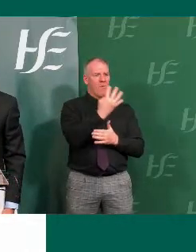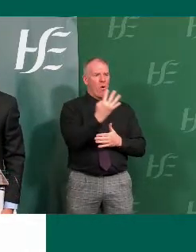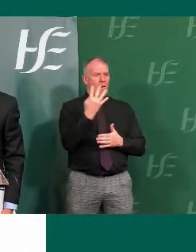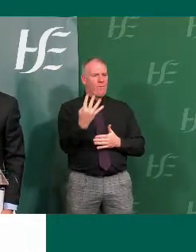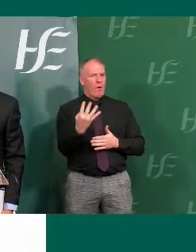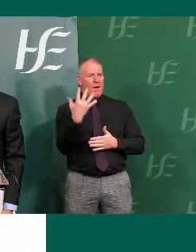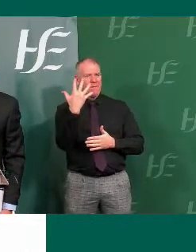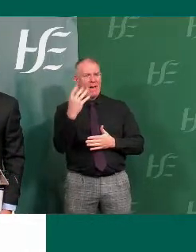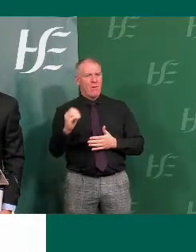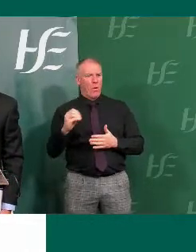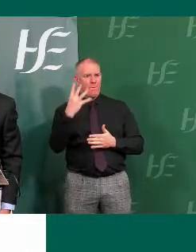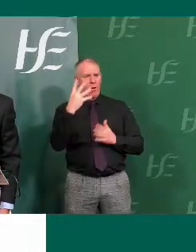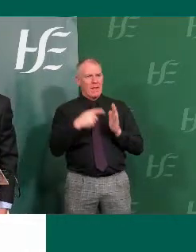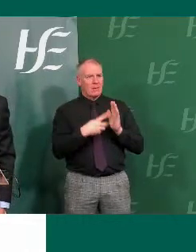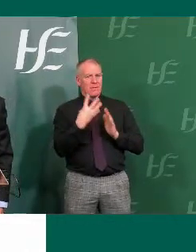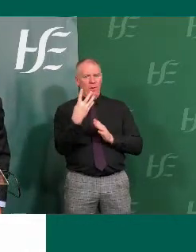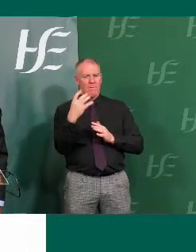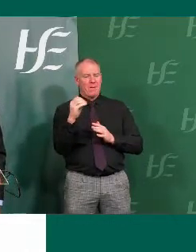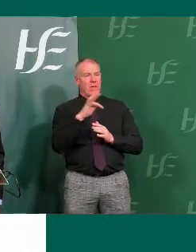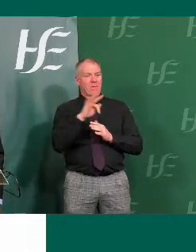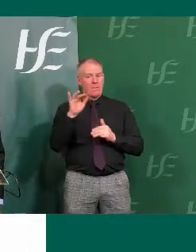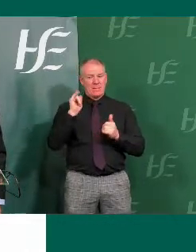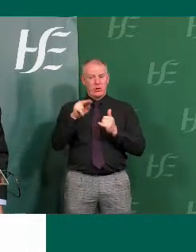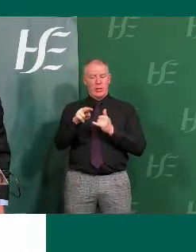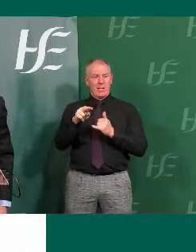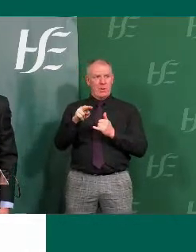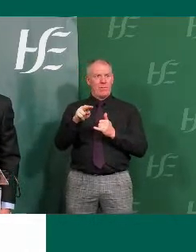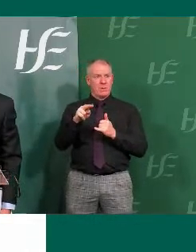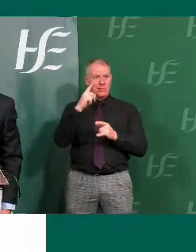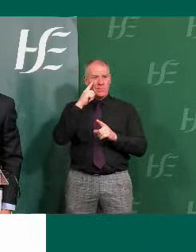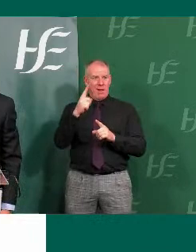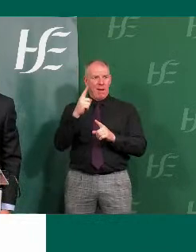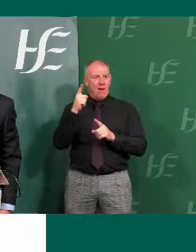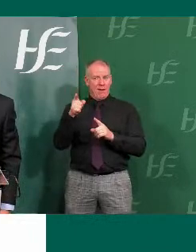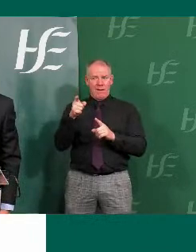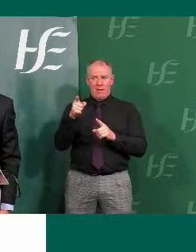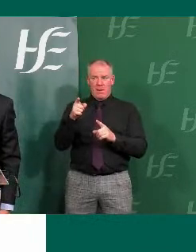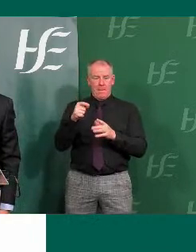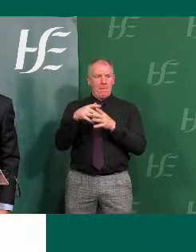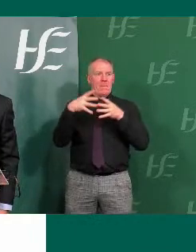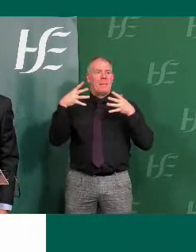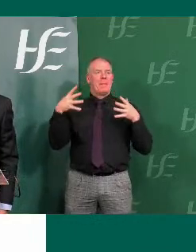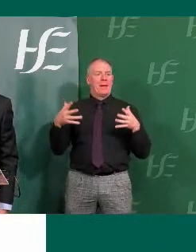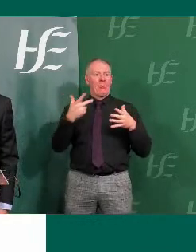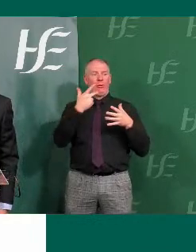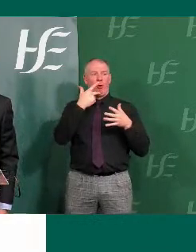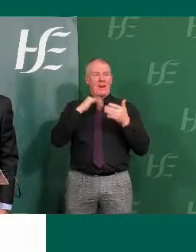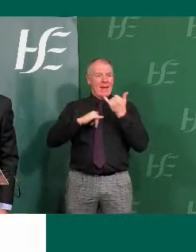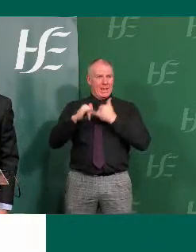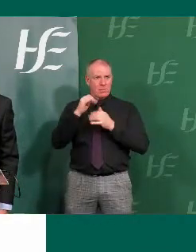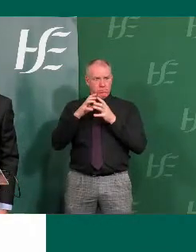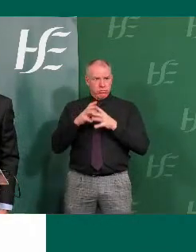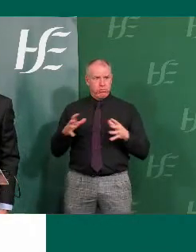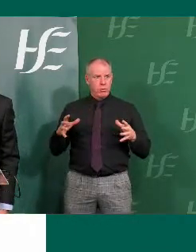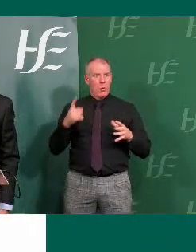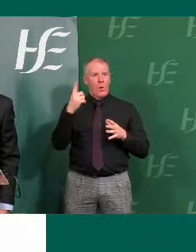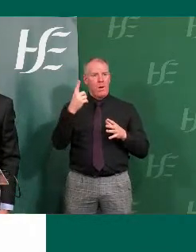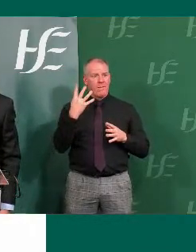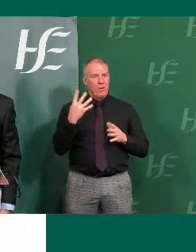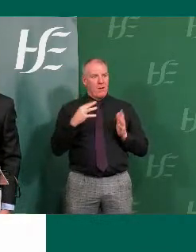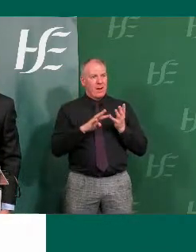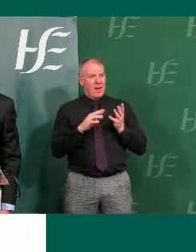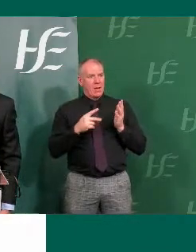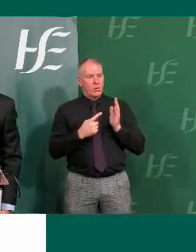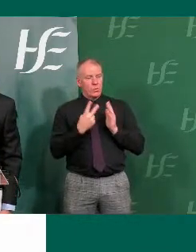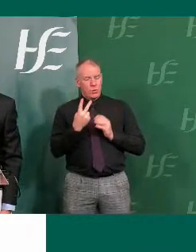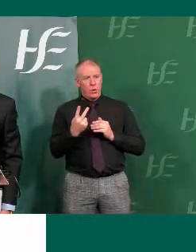that in perspective, in the peak of January when we saw that huge third surge, it peaked at 1,492. The